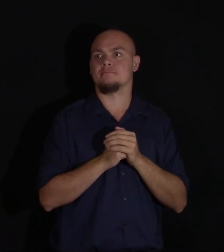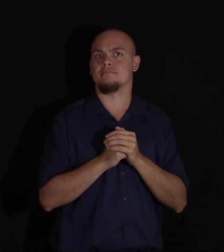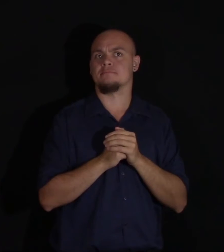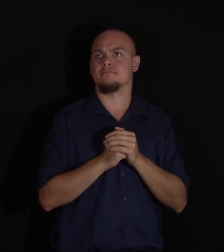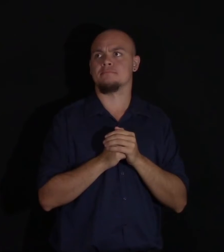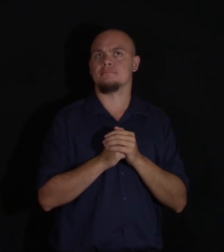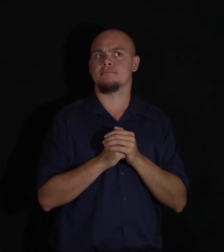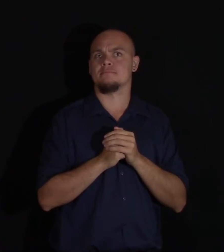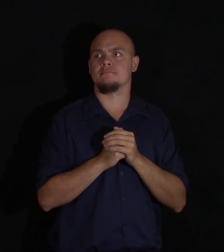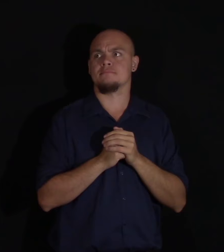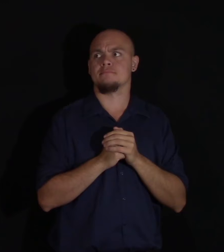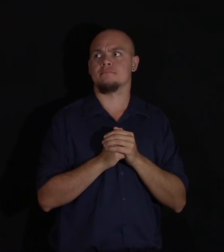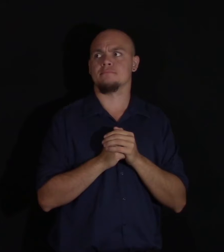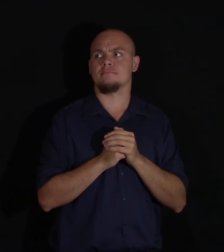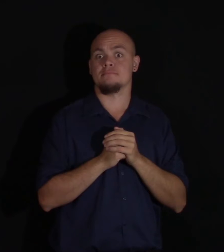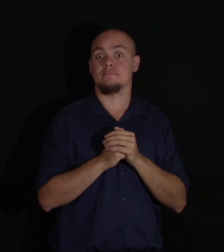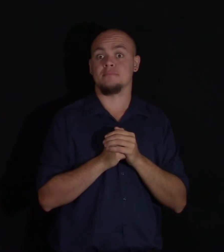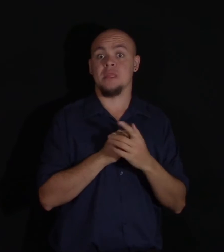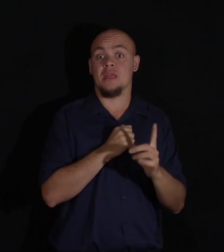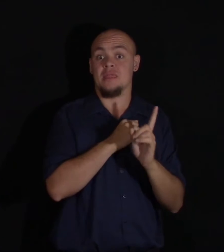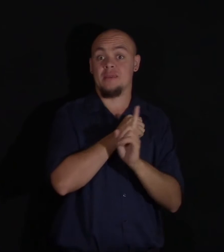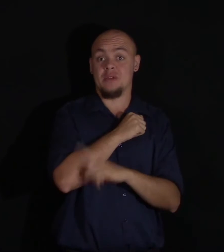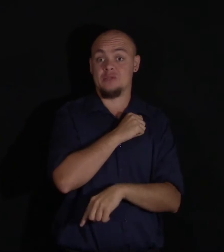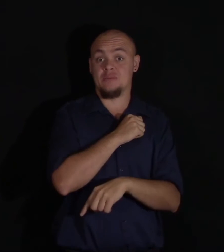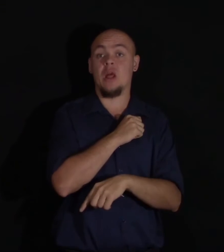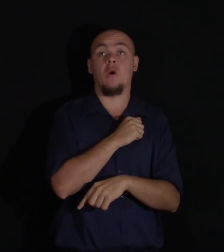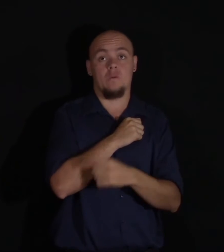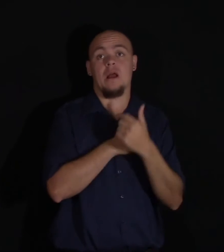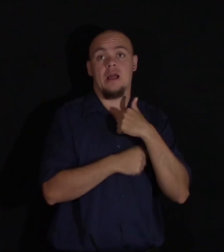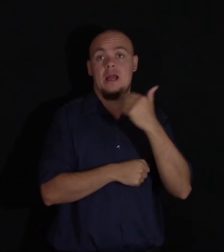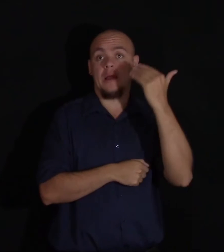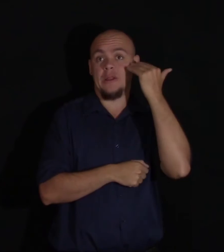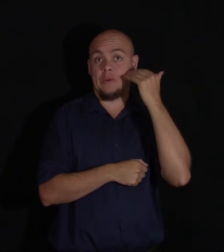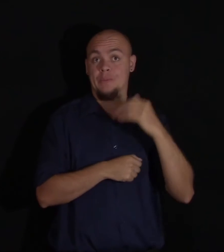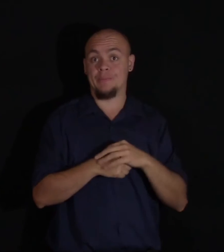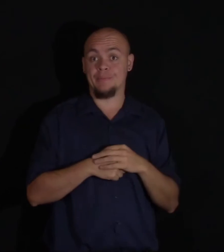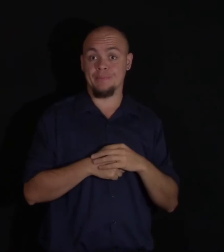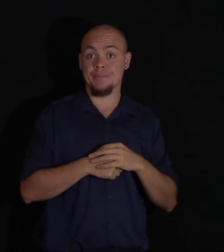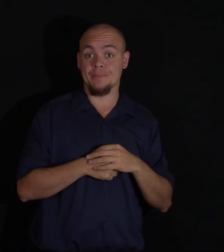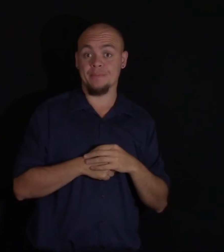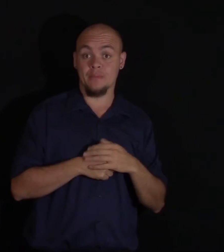to figure out what the repercussions were going to be. And those were